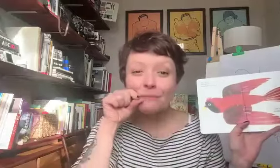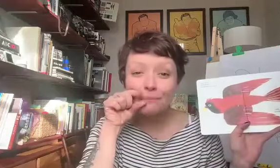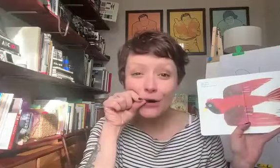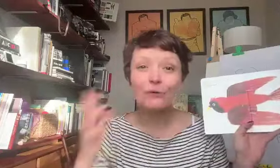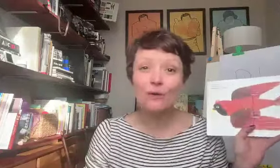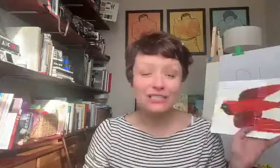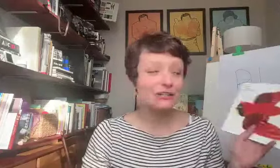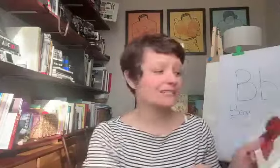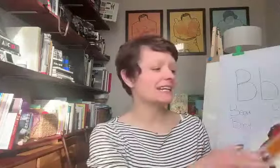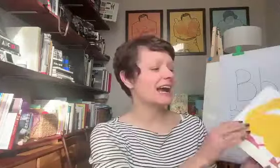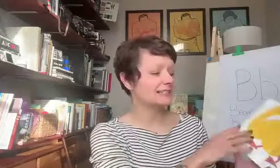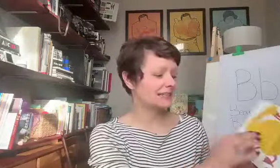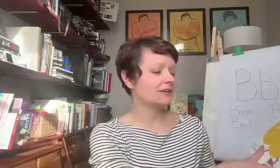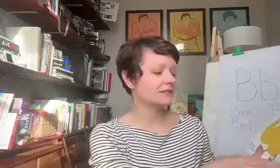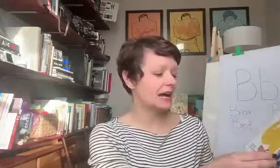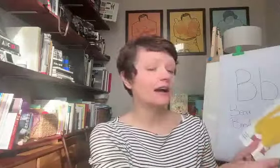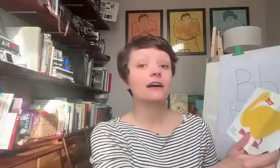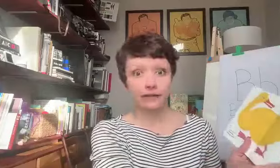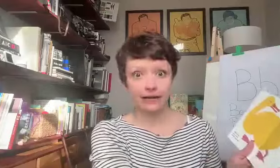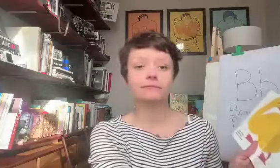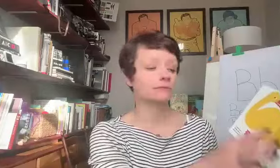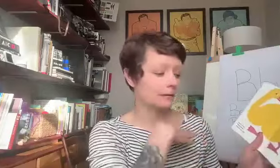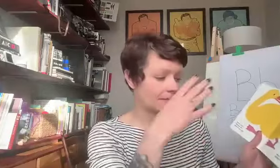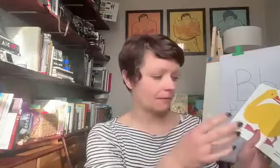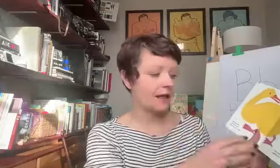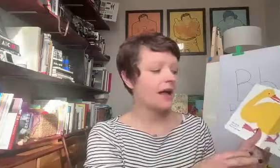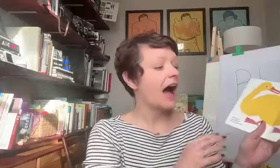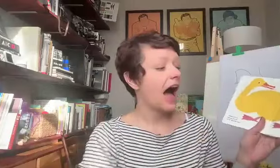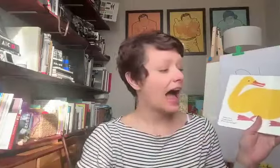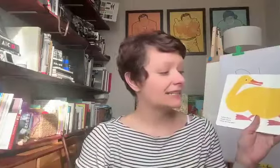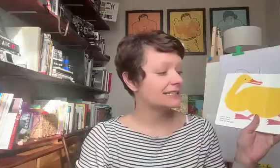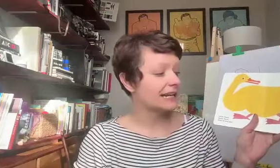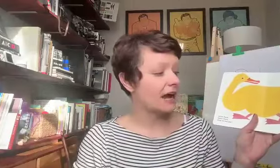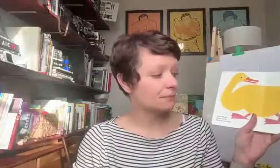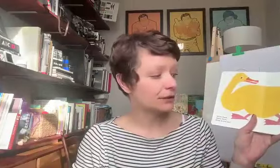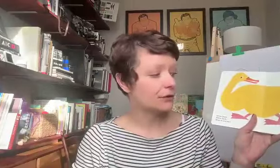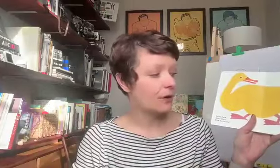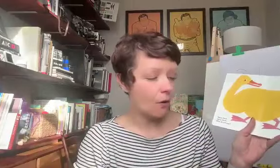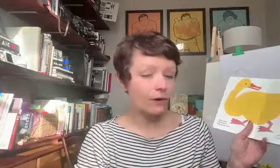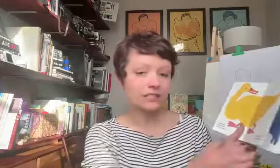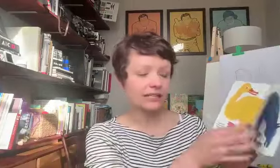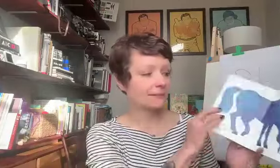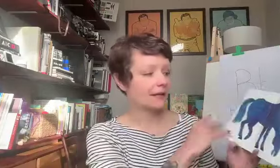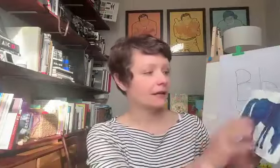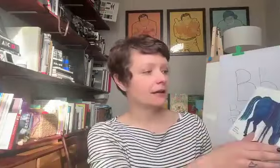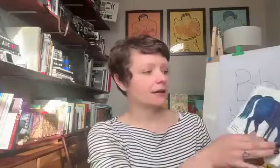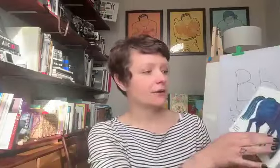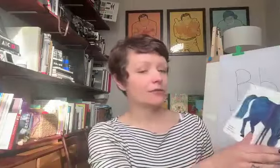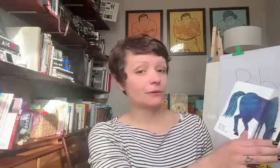Red bird, what do you see? I see yellow duck. Blah, blah, blah, blah, blah. I see a blue horse looking at me. Going